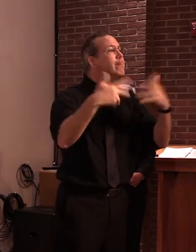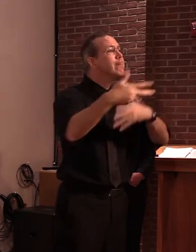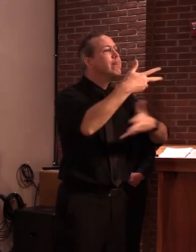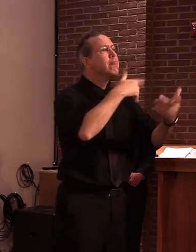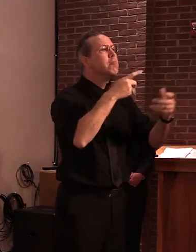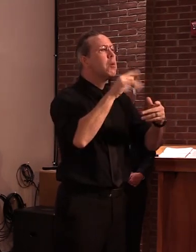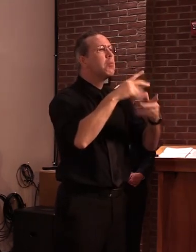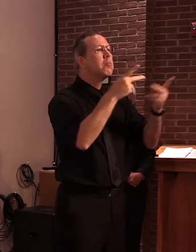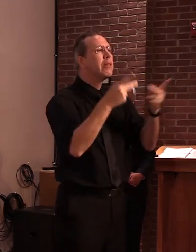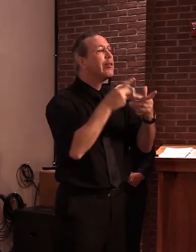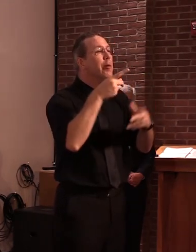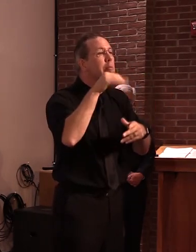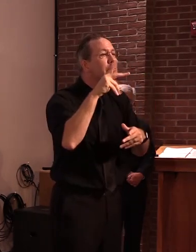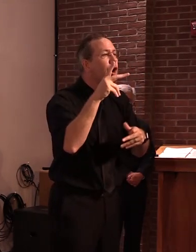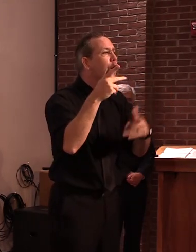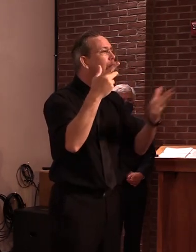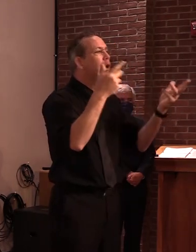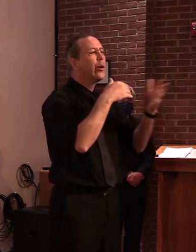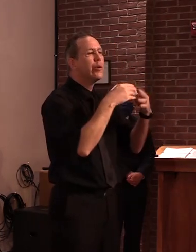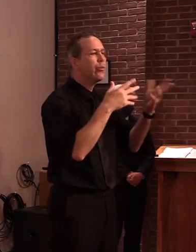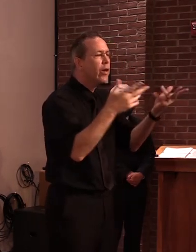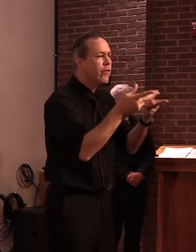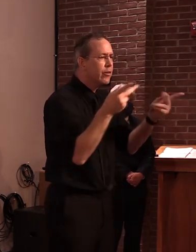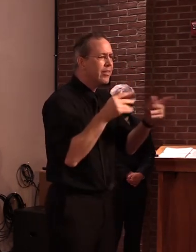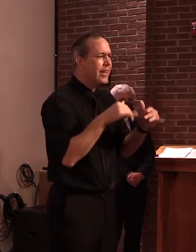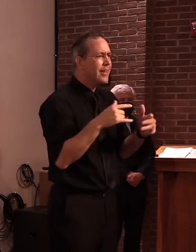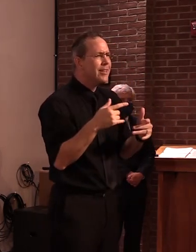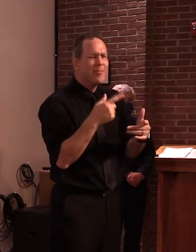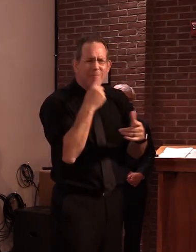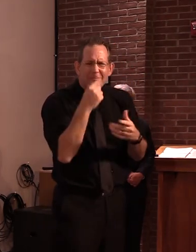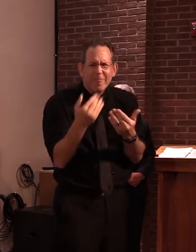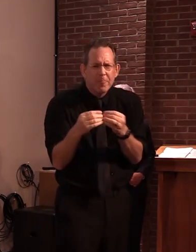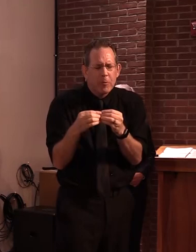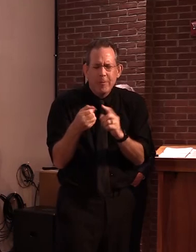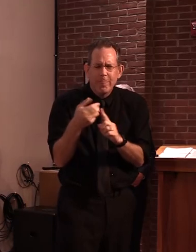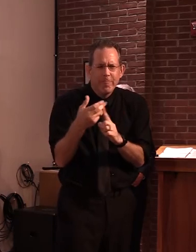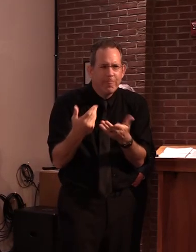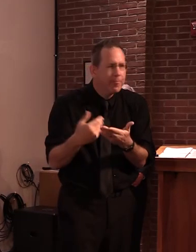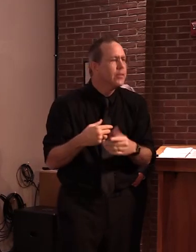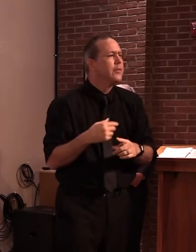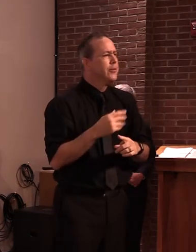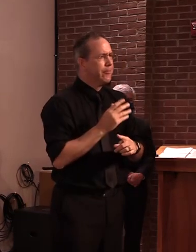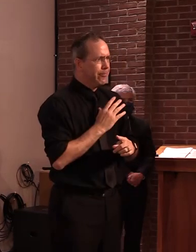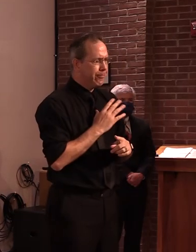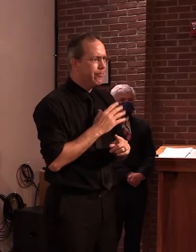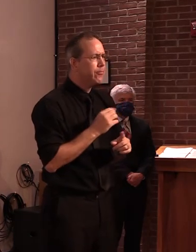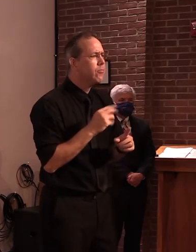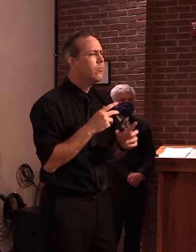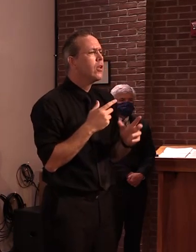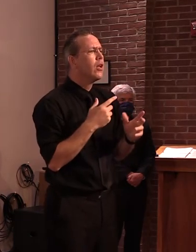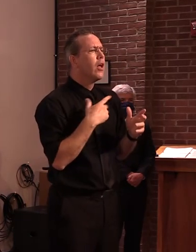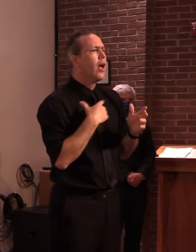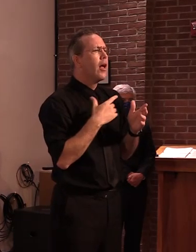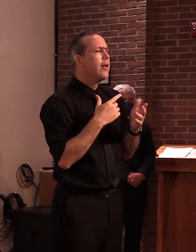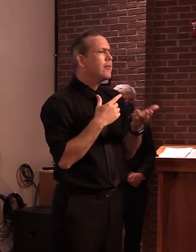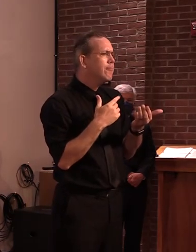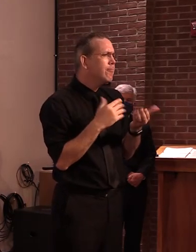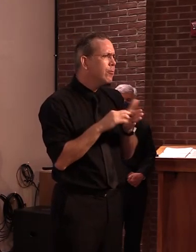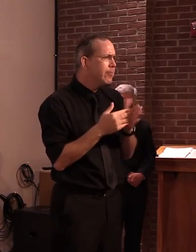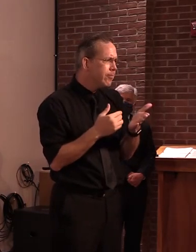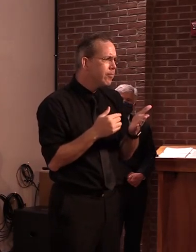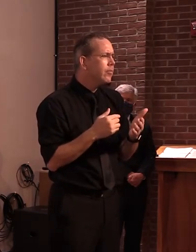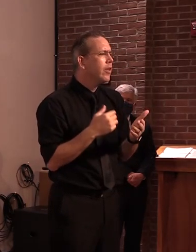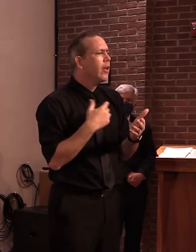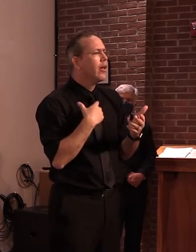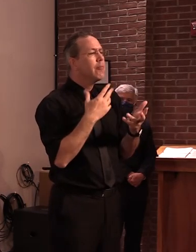So maybe you can, I don't know if you can get more specific with an example. Yeah, so I guess, it's not just like post offices and